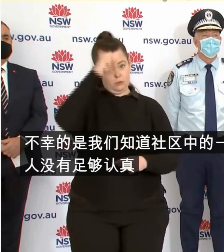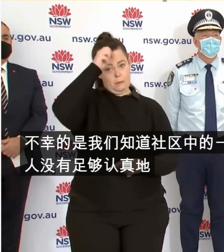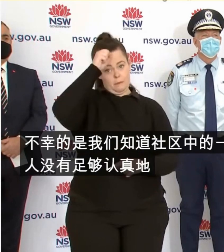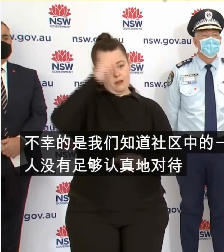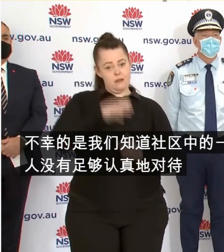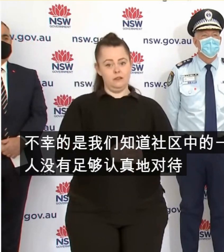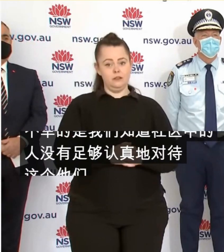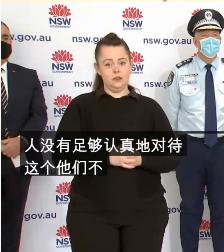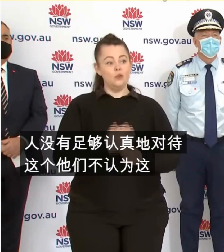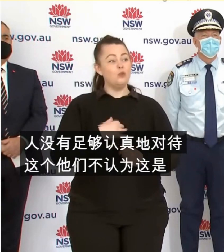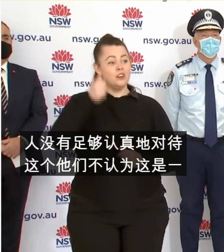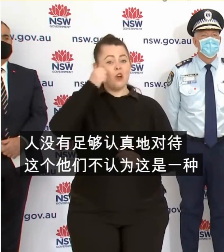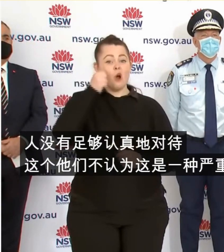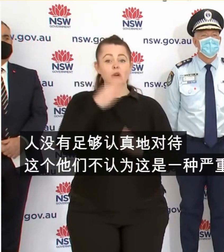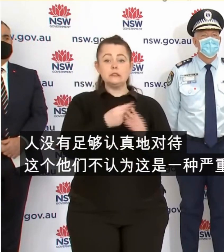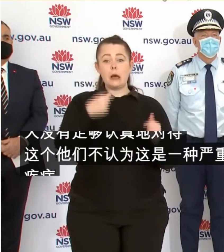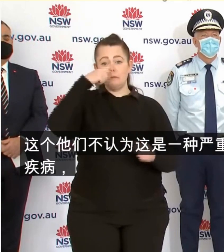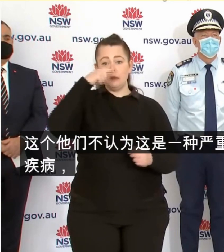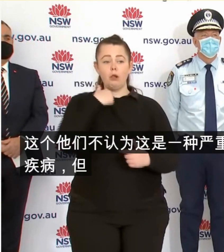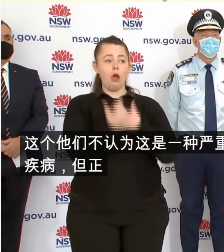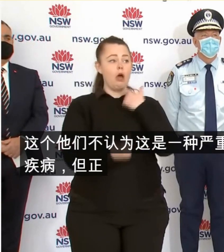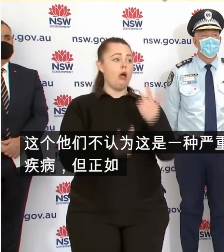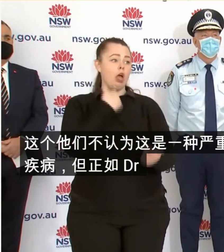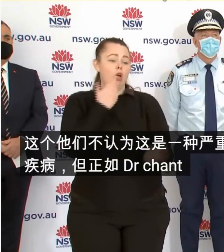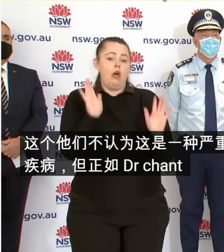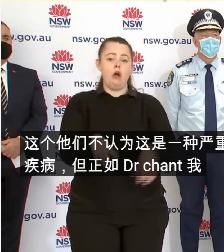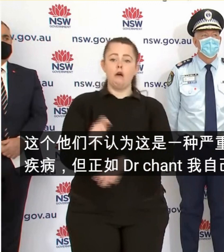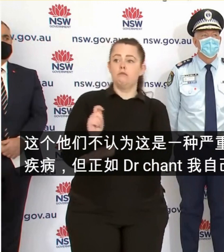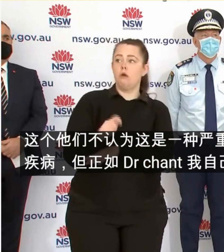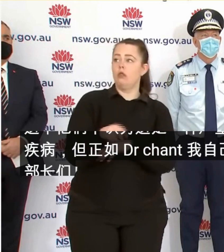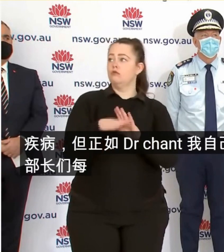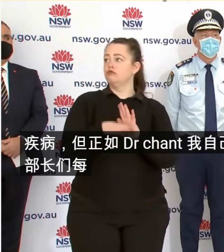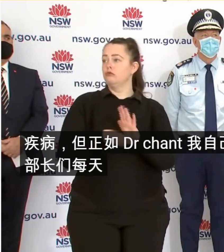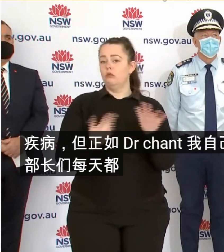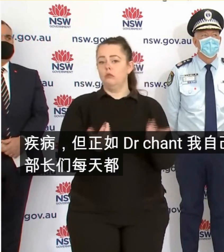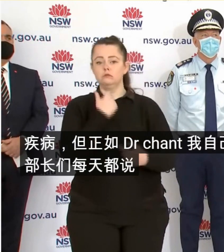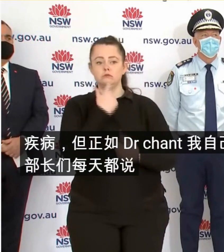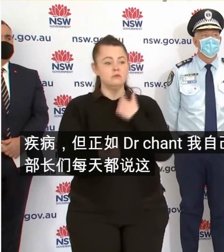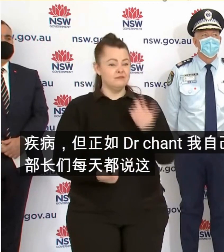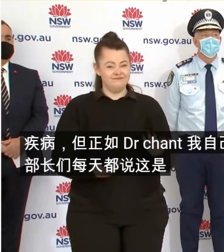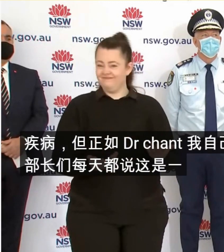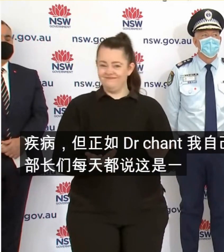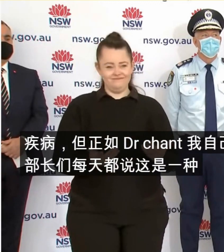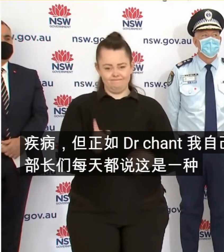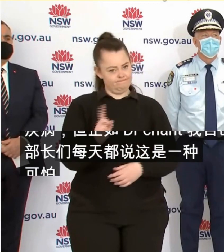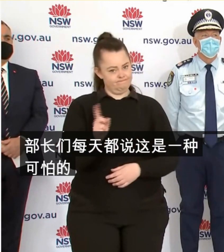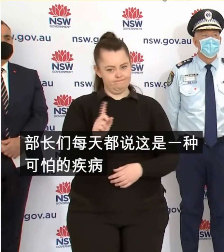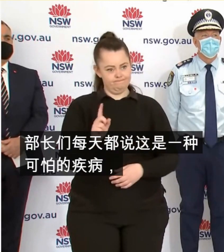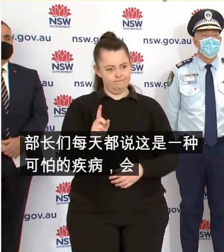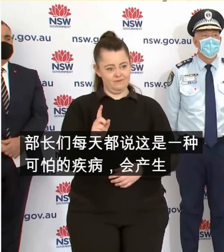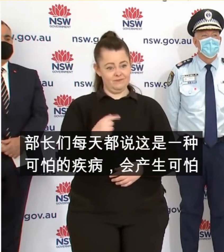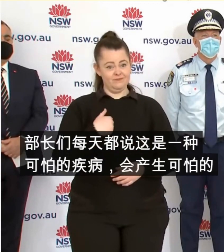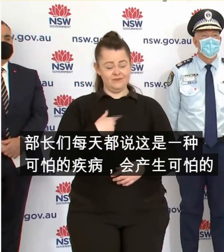community don't take this seriously enough. They don't think it's a serious illness. But as Dr. Chant, myself and the ministers have said every day, it